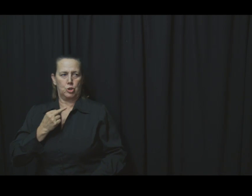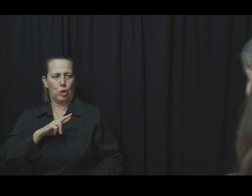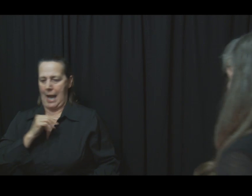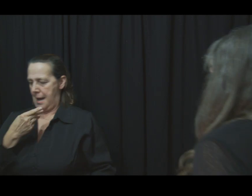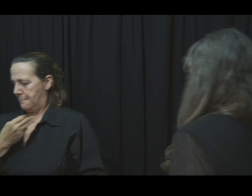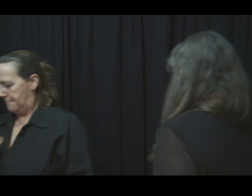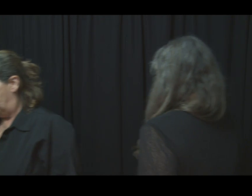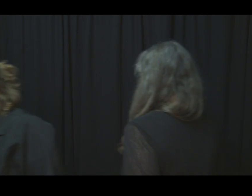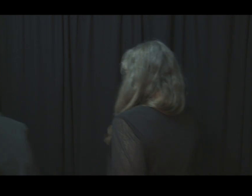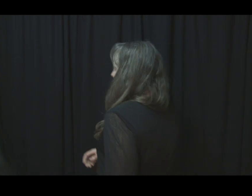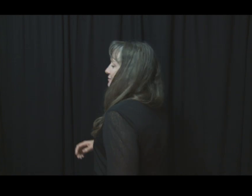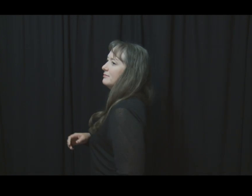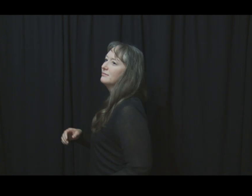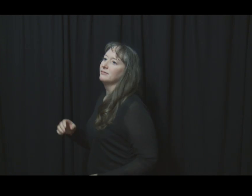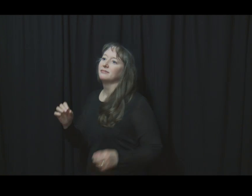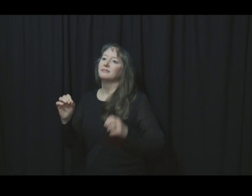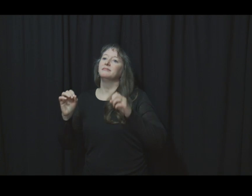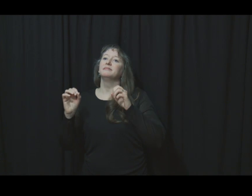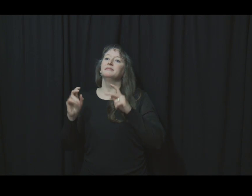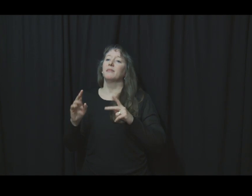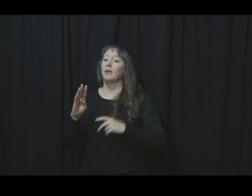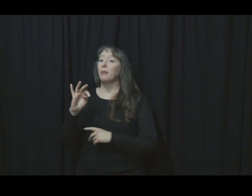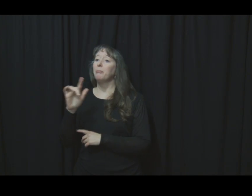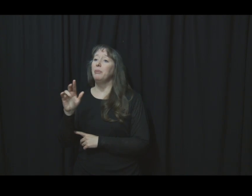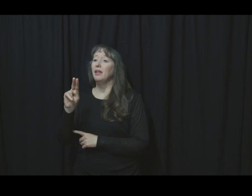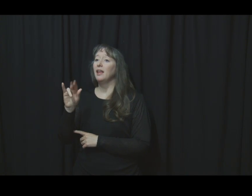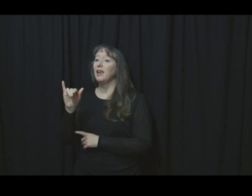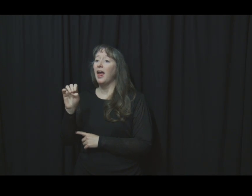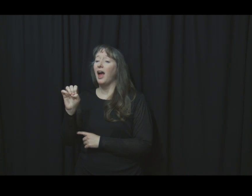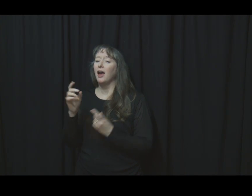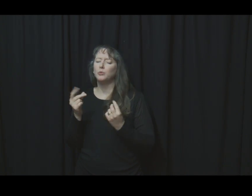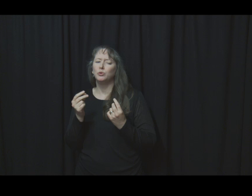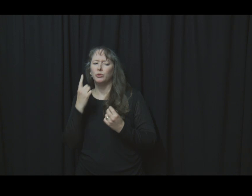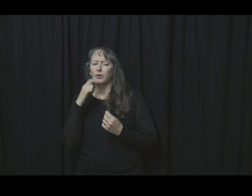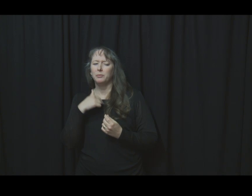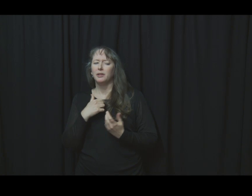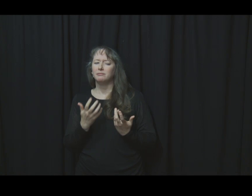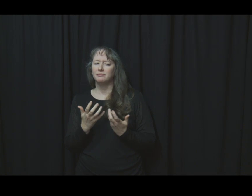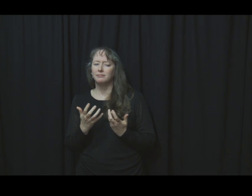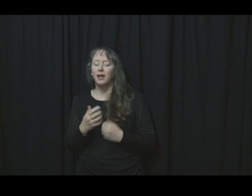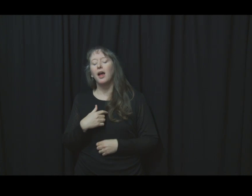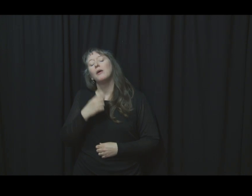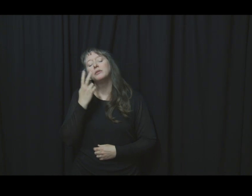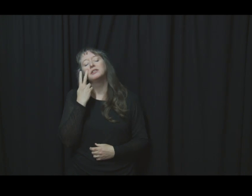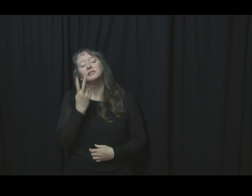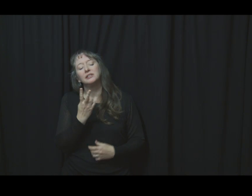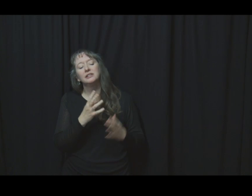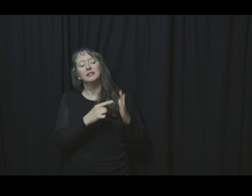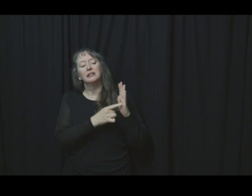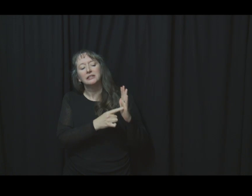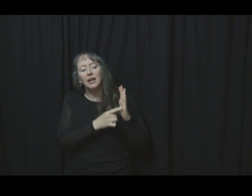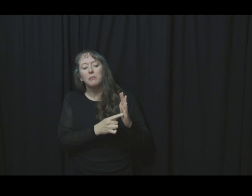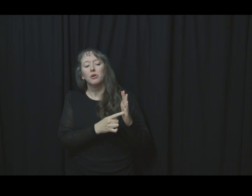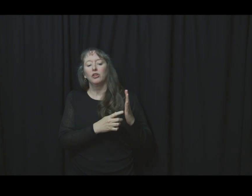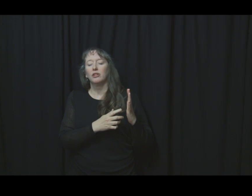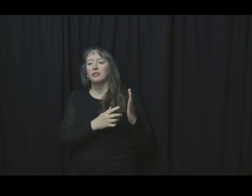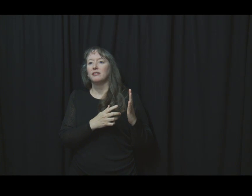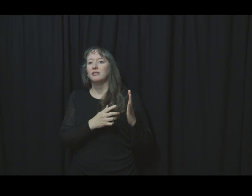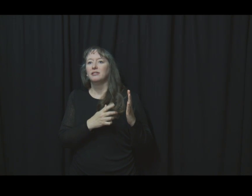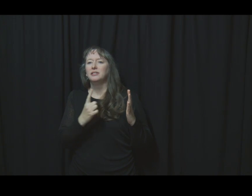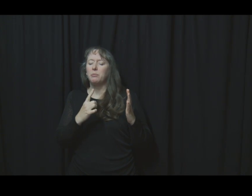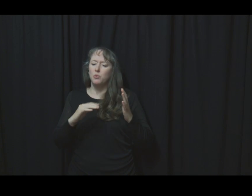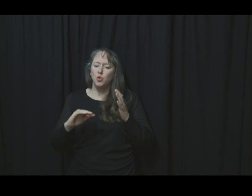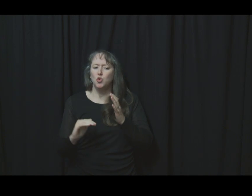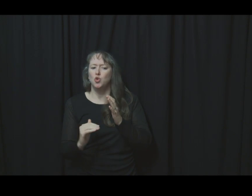What Bill Nye needs to do for me is to show me an example of something, some new function